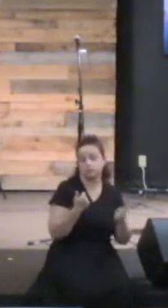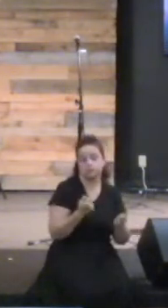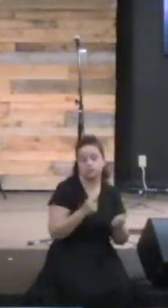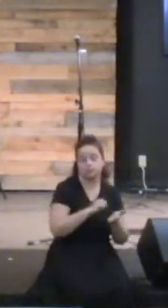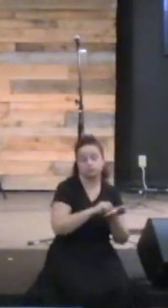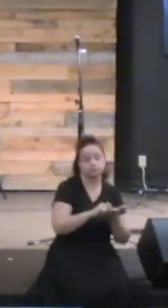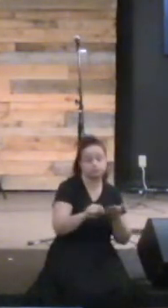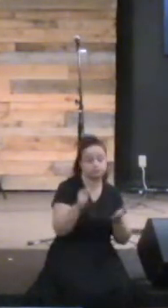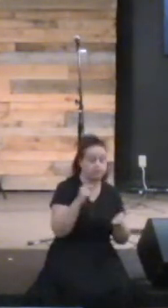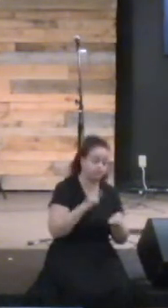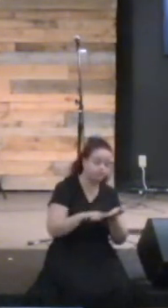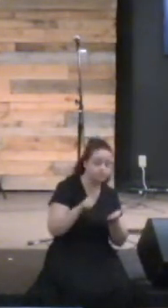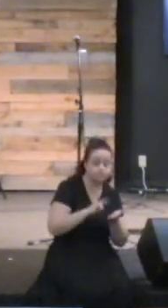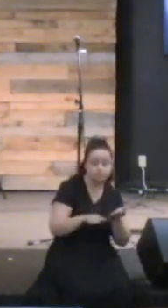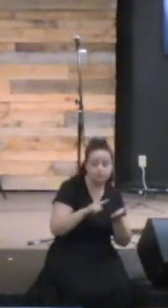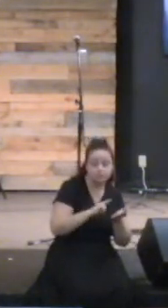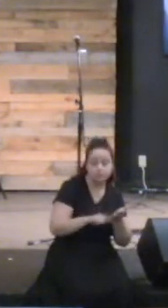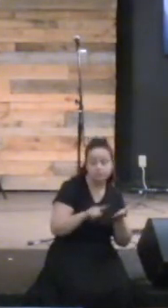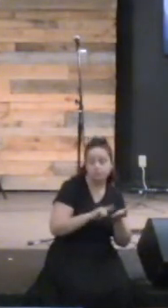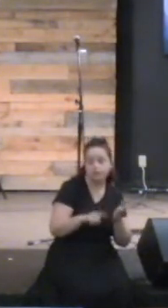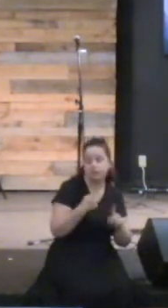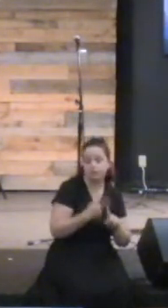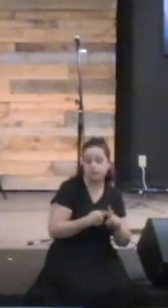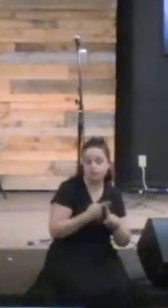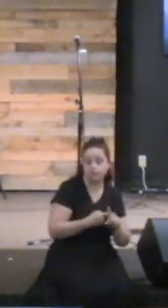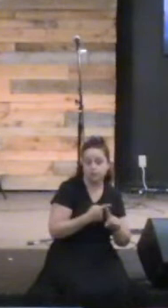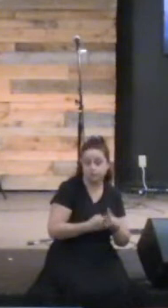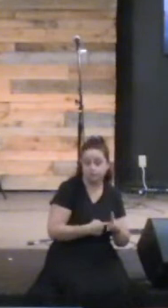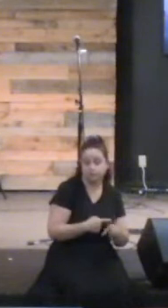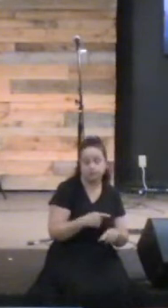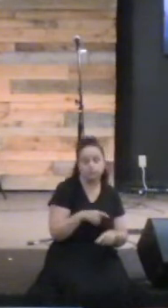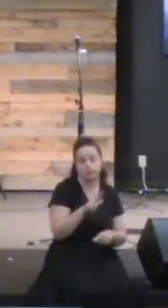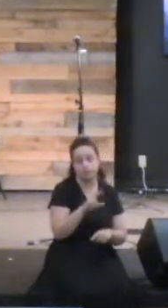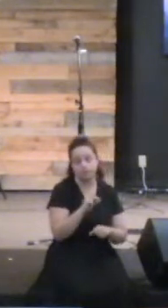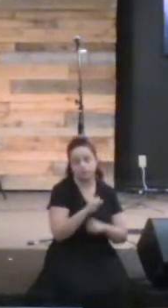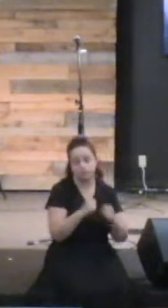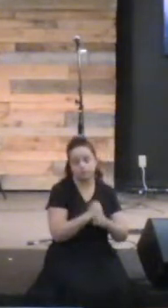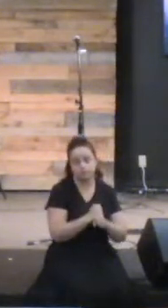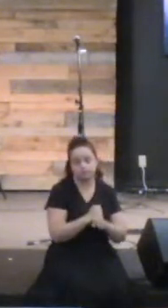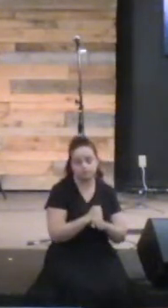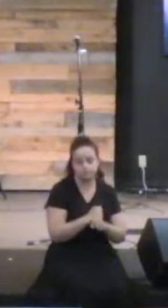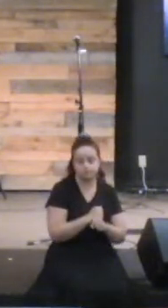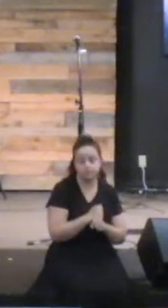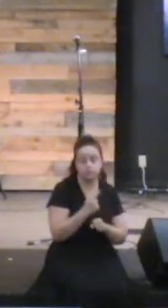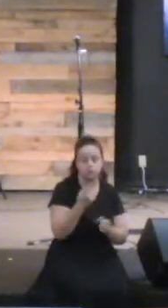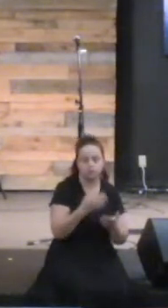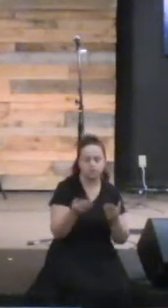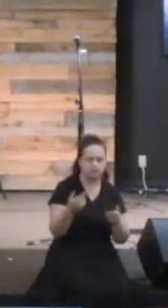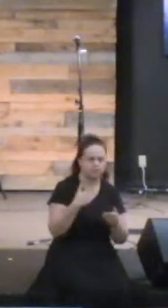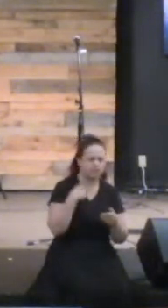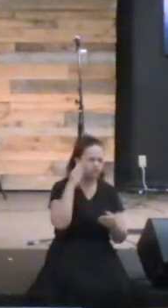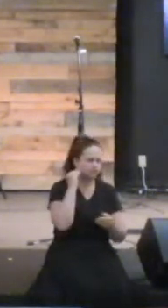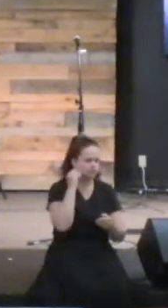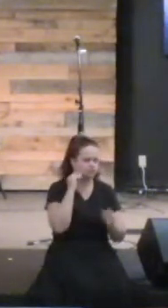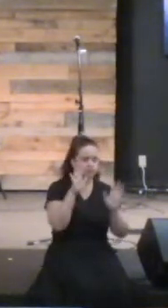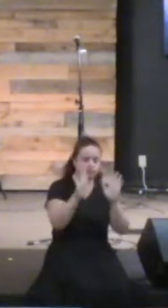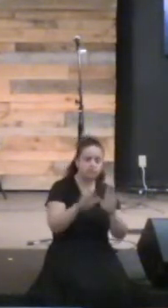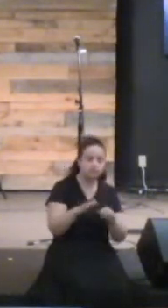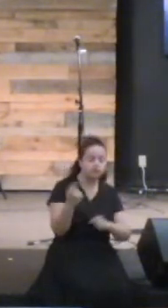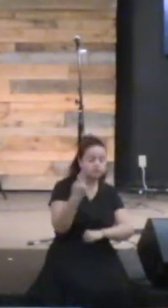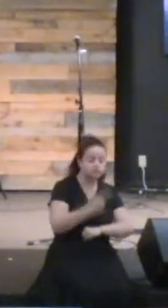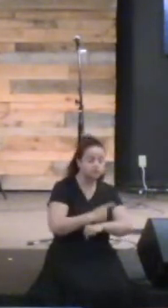30 years okay um one of the things I experienced that was amazing was the day of the